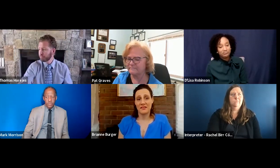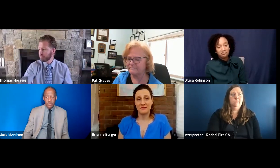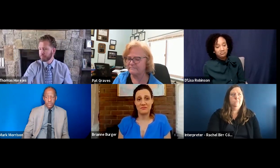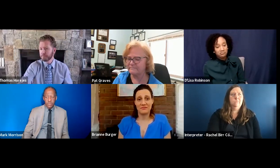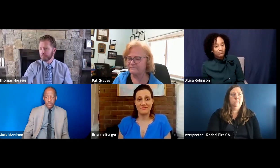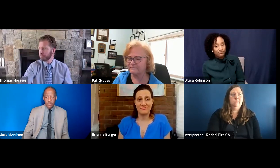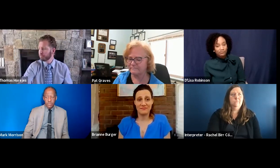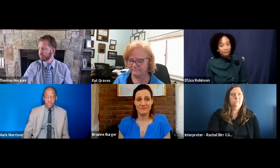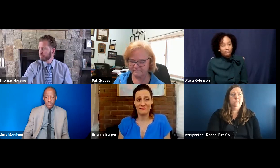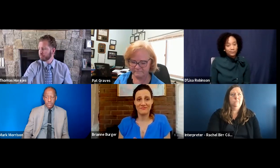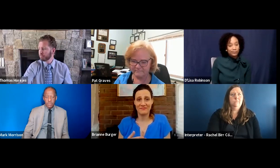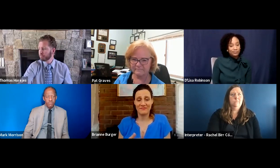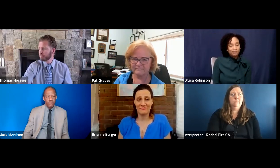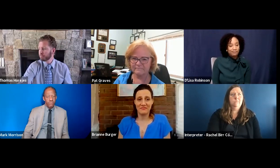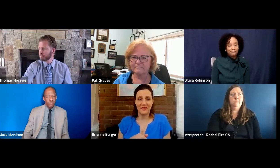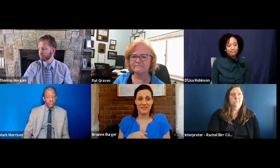review?